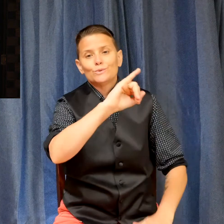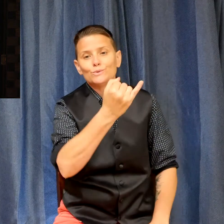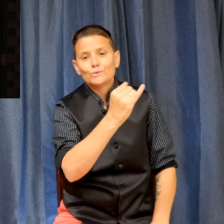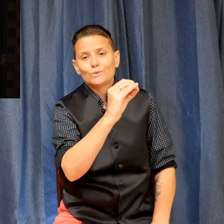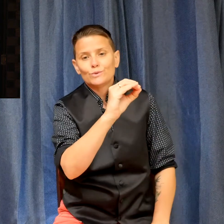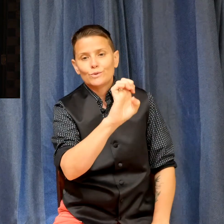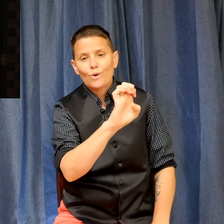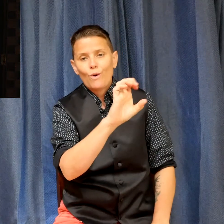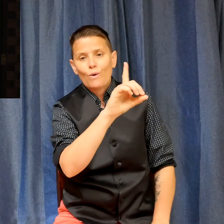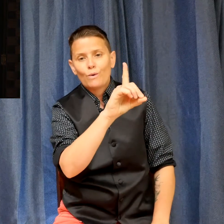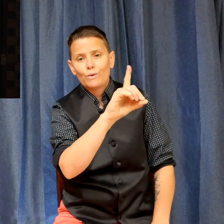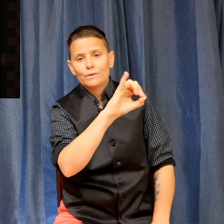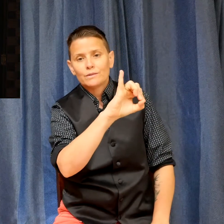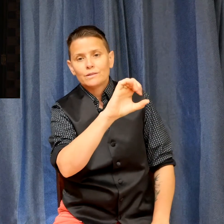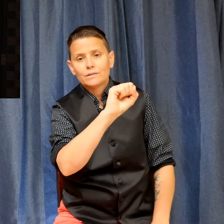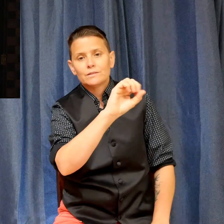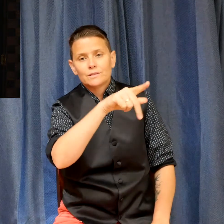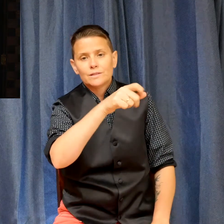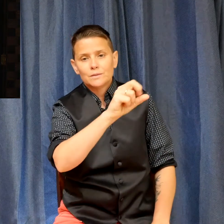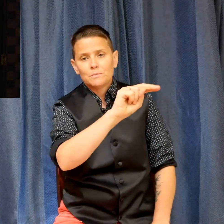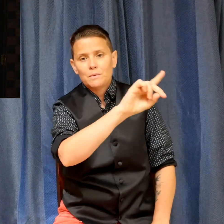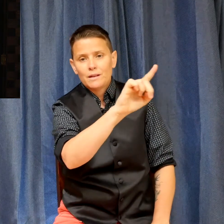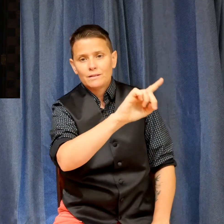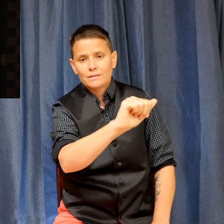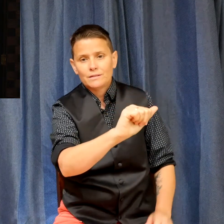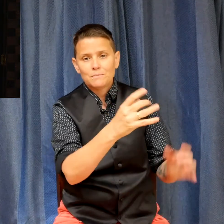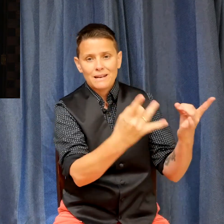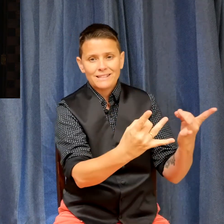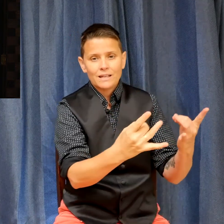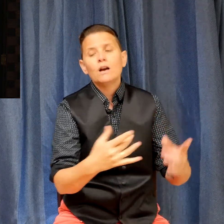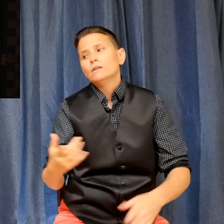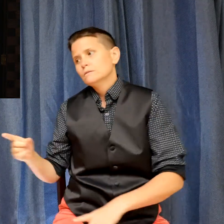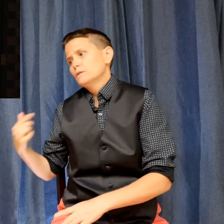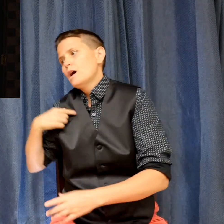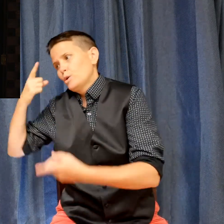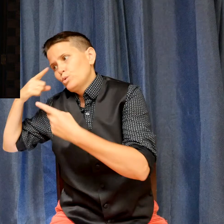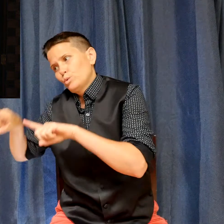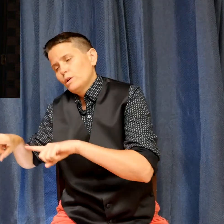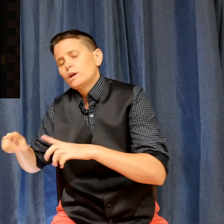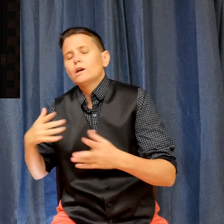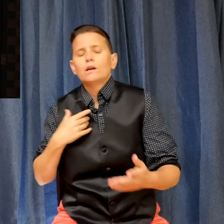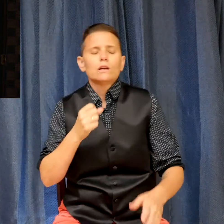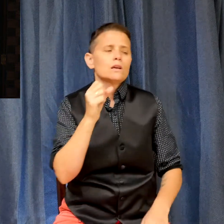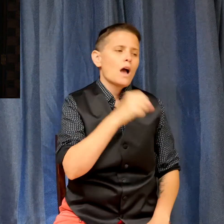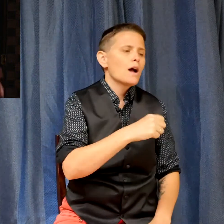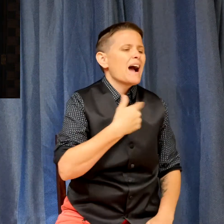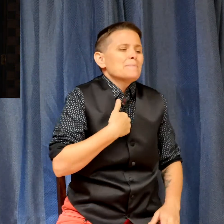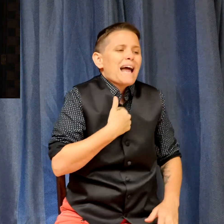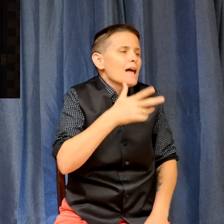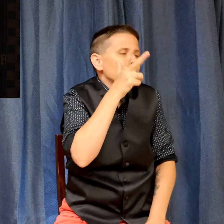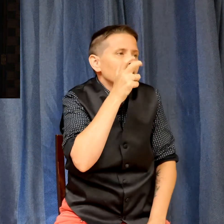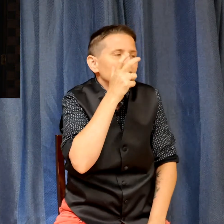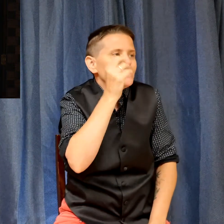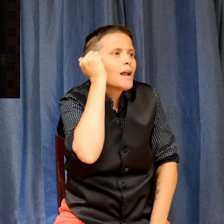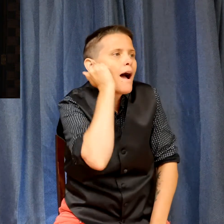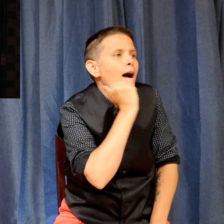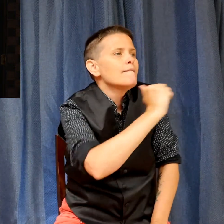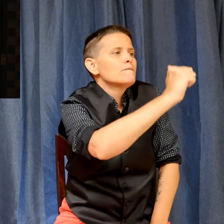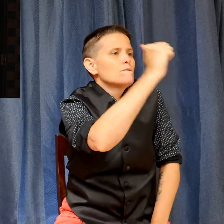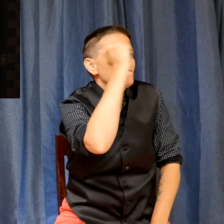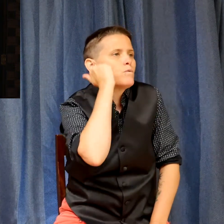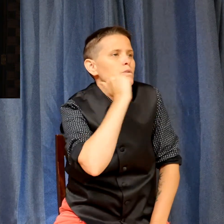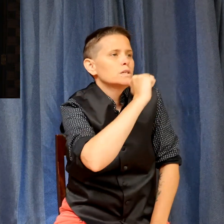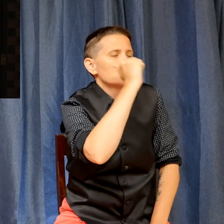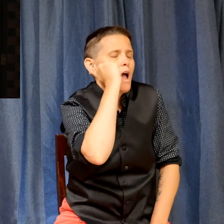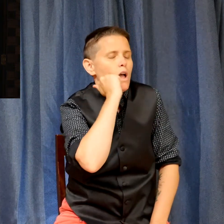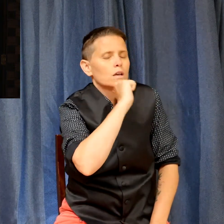Because I listen to that every day for 4 months. And, a trained professional